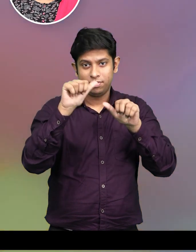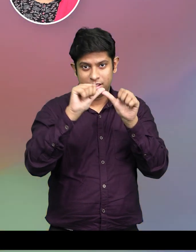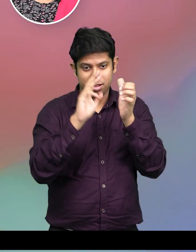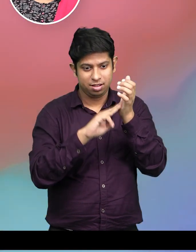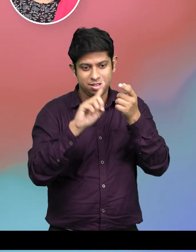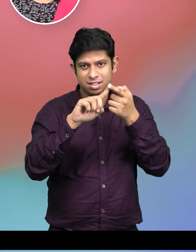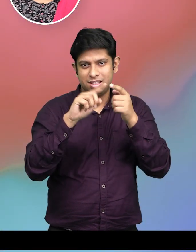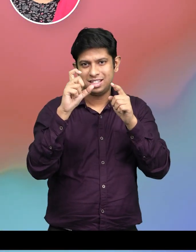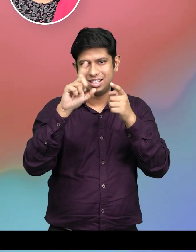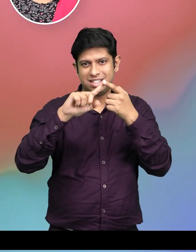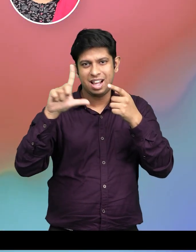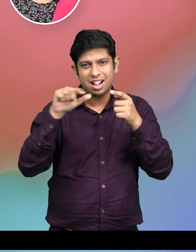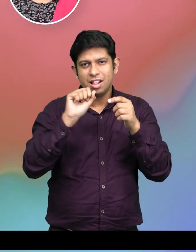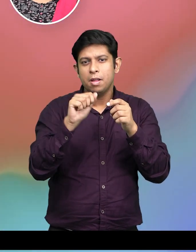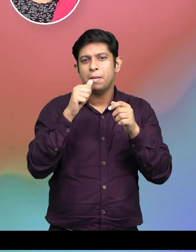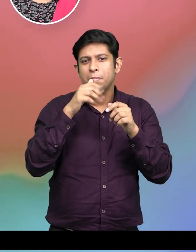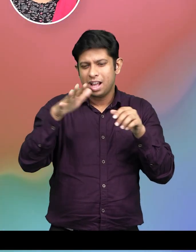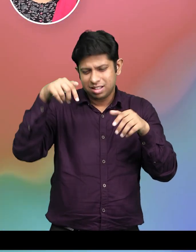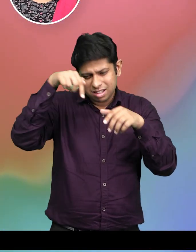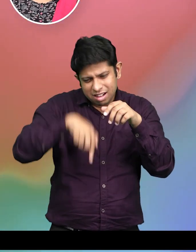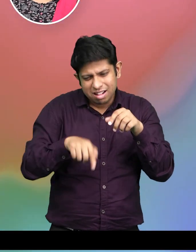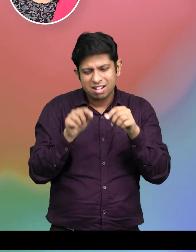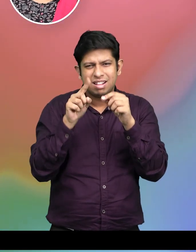flame cells,